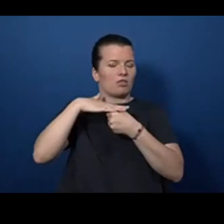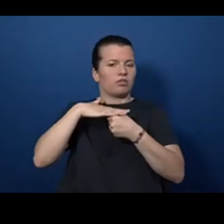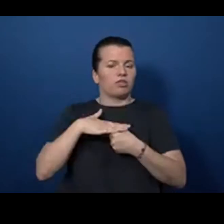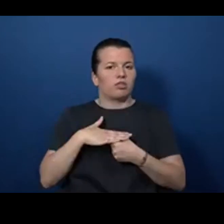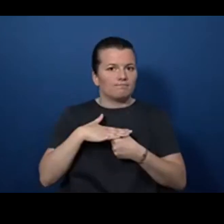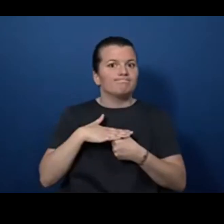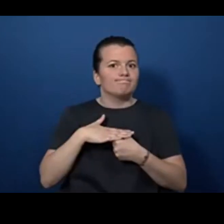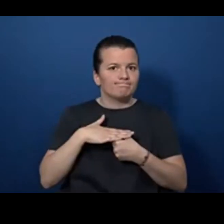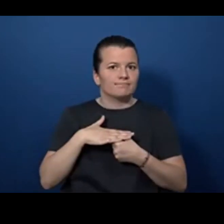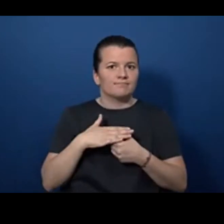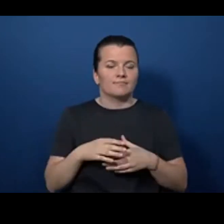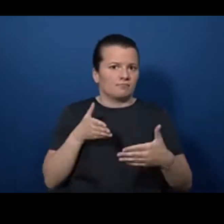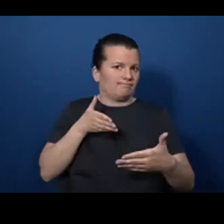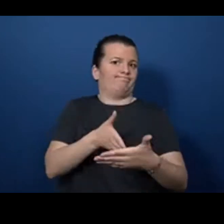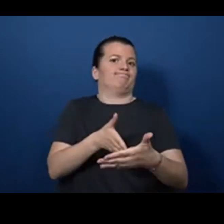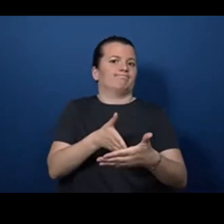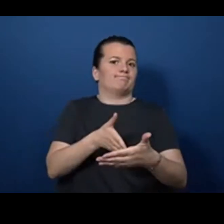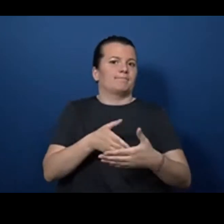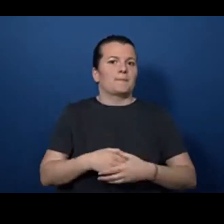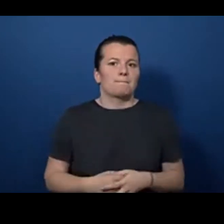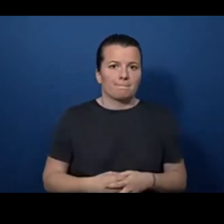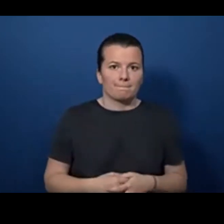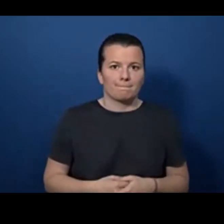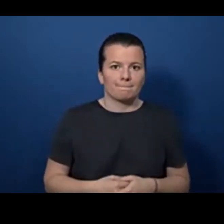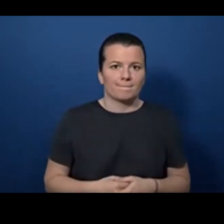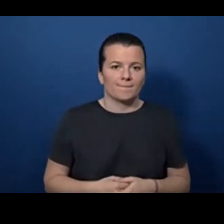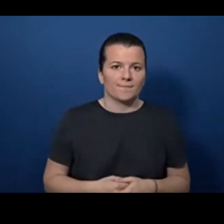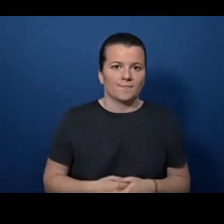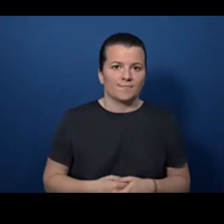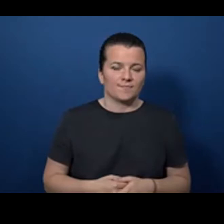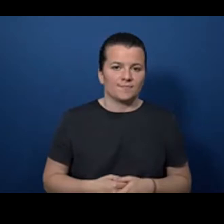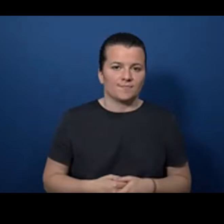is truly a situation of bullying, of violence, of